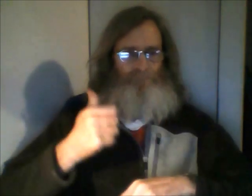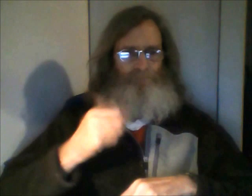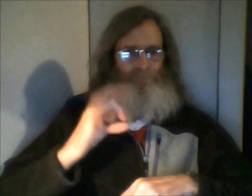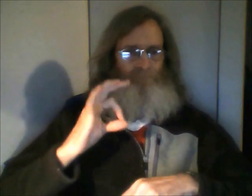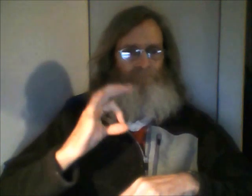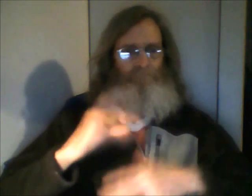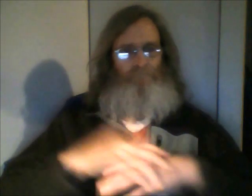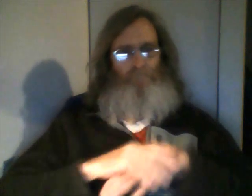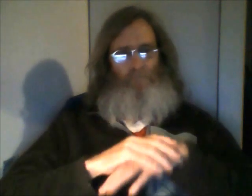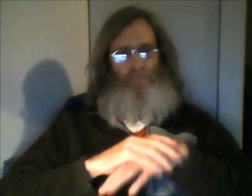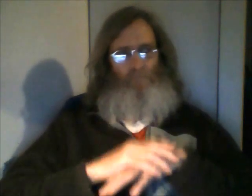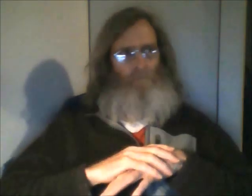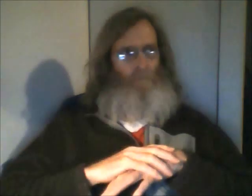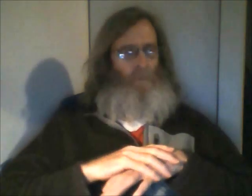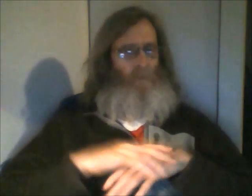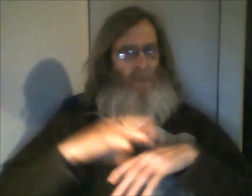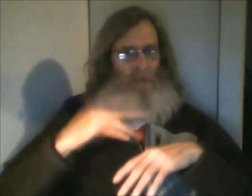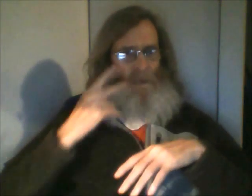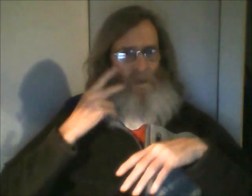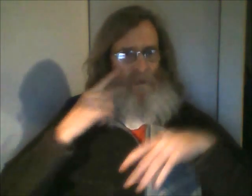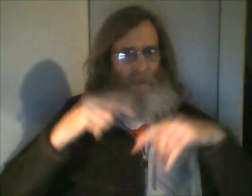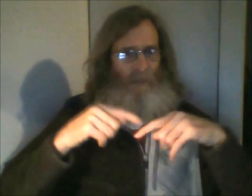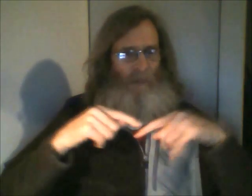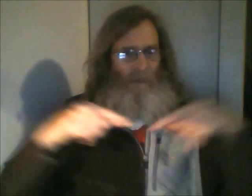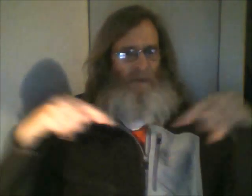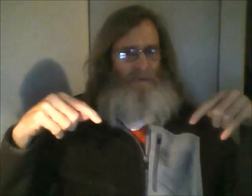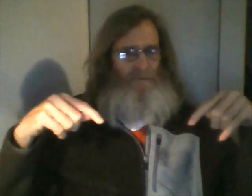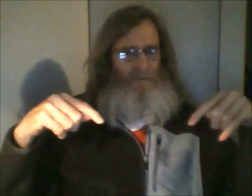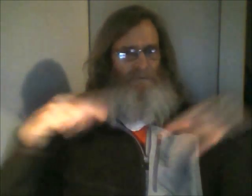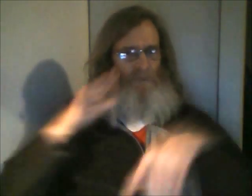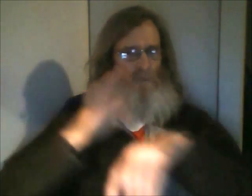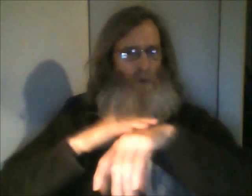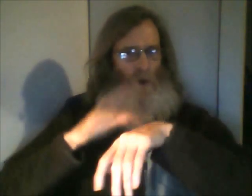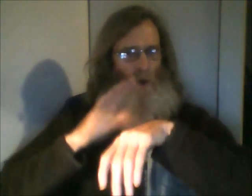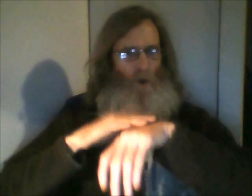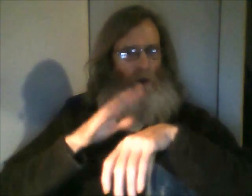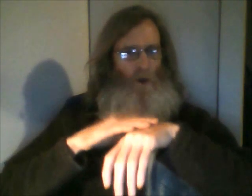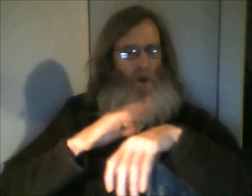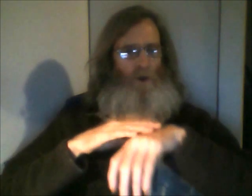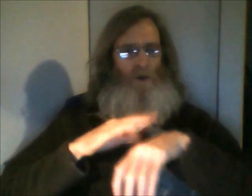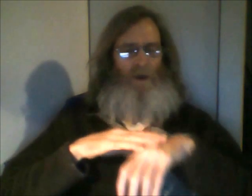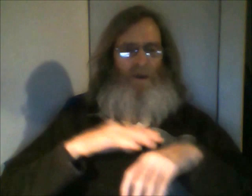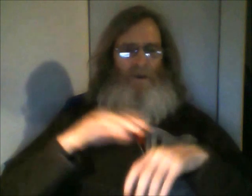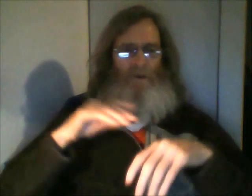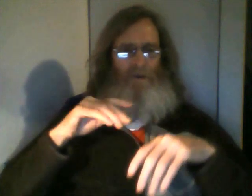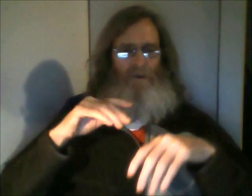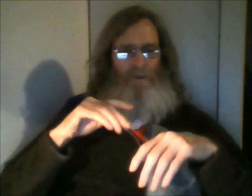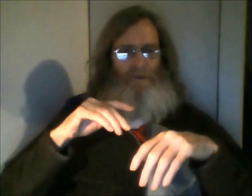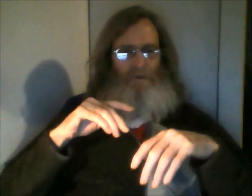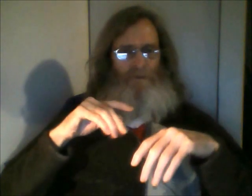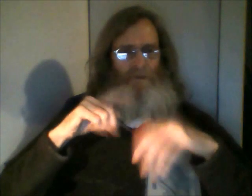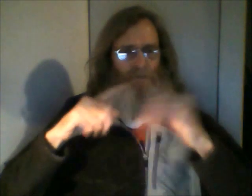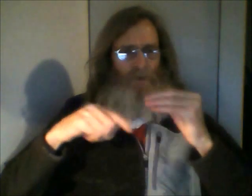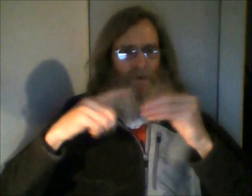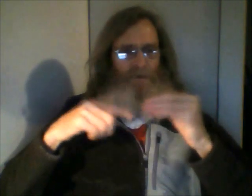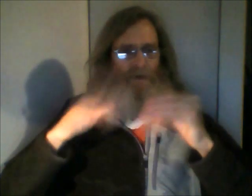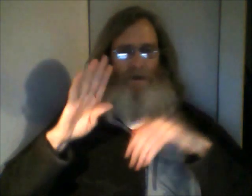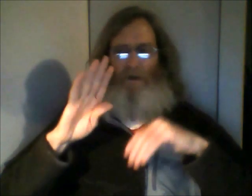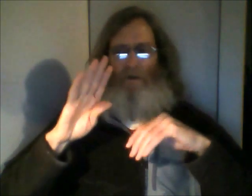trim. You know, it looks stock, but if you park it next to a stock car, it's nowhere near stock anymore. The fact that there's still